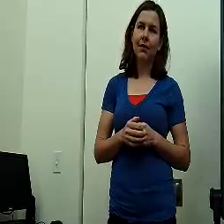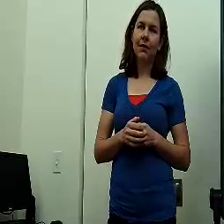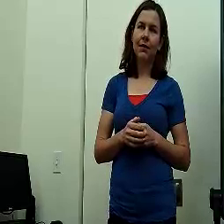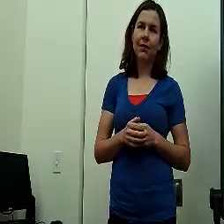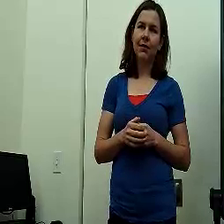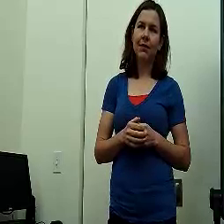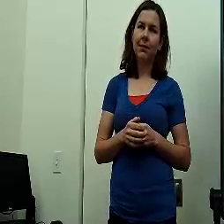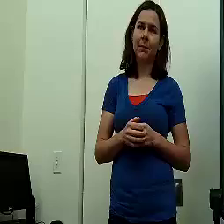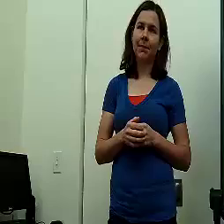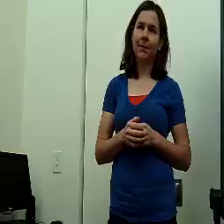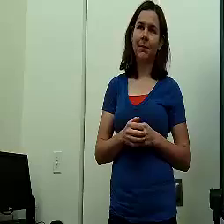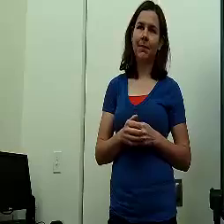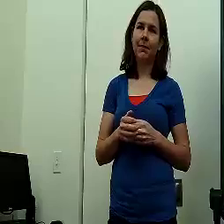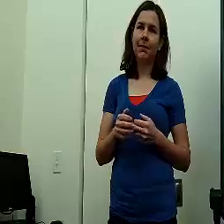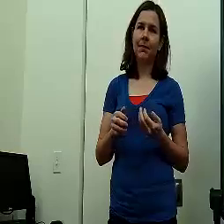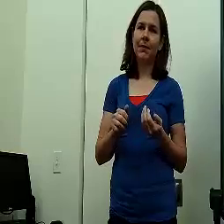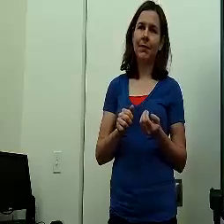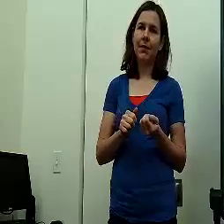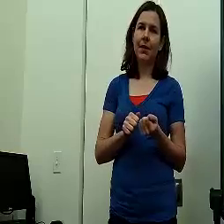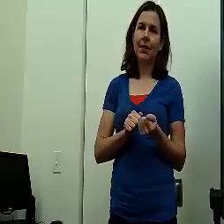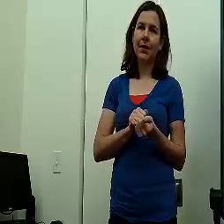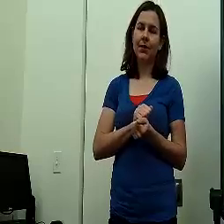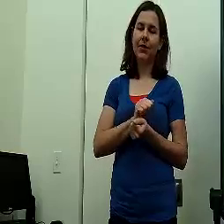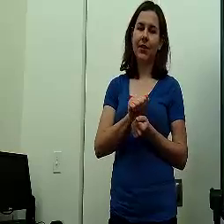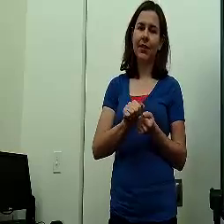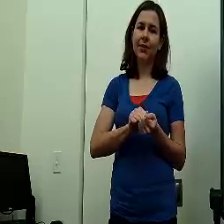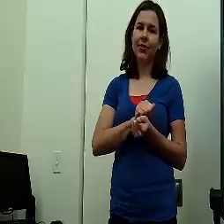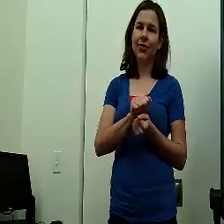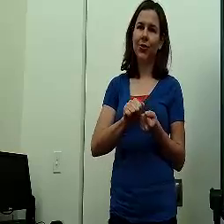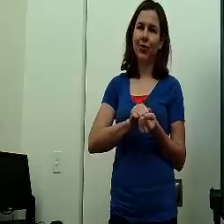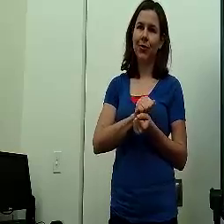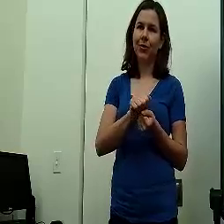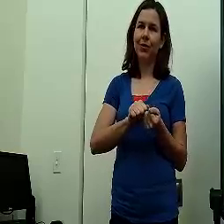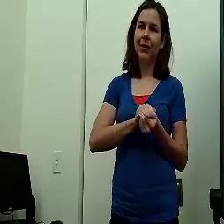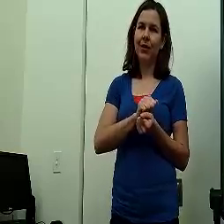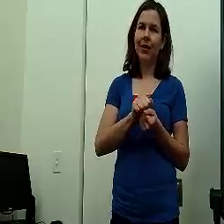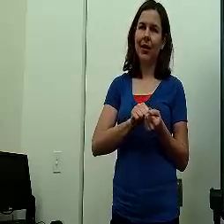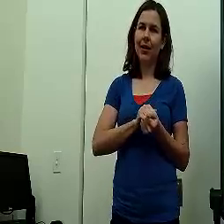Chew. Mm-hmm. Crunchy. So this is chew.